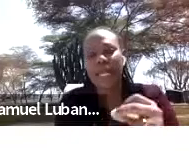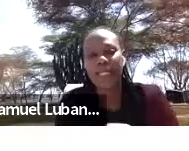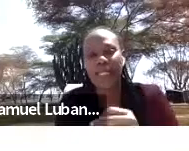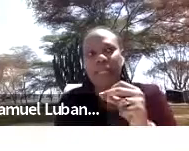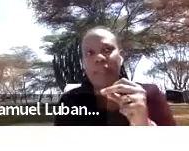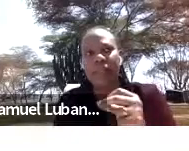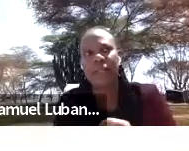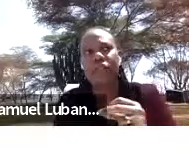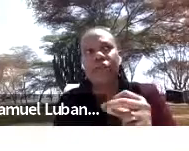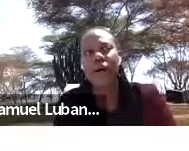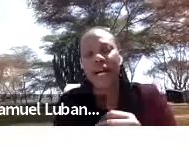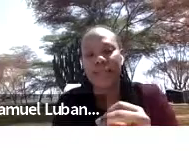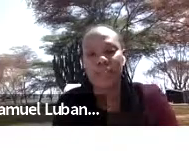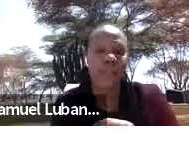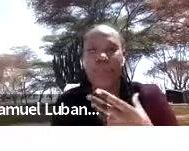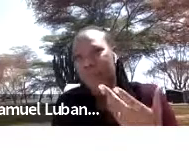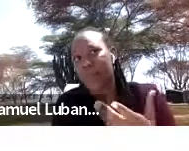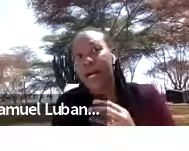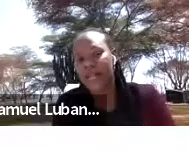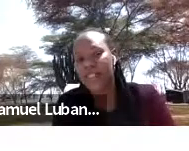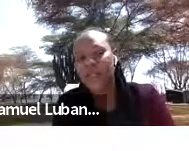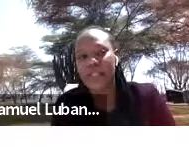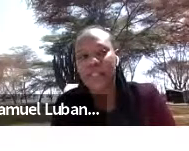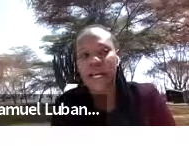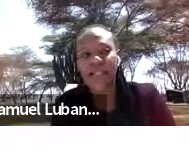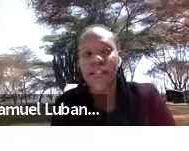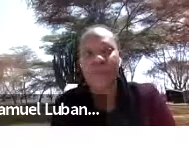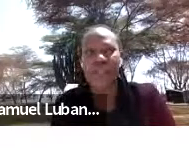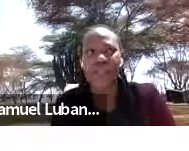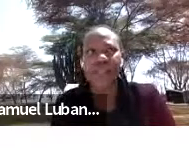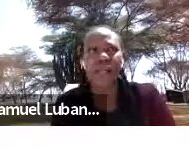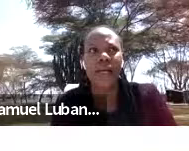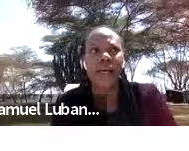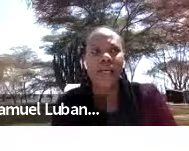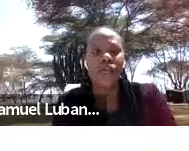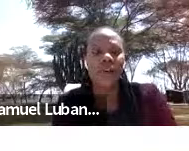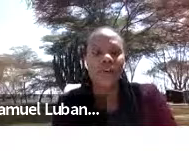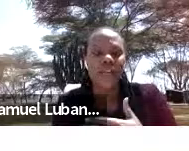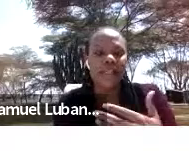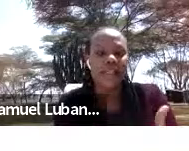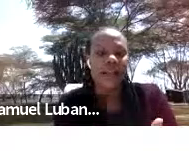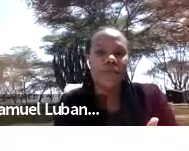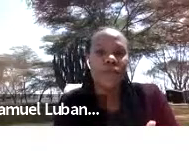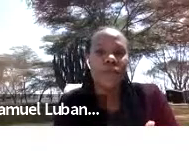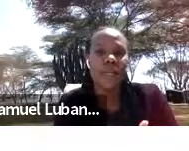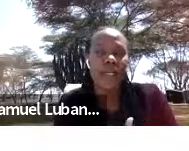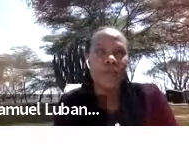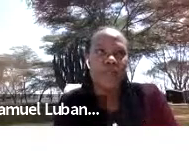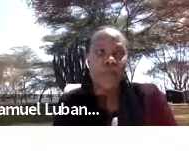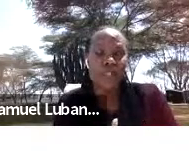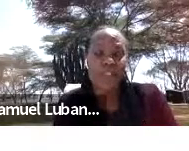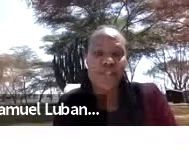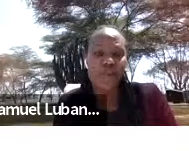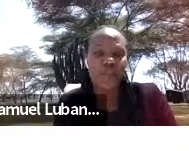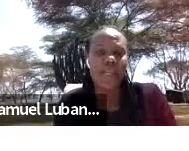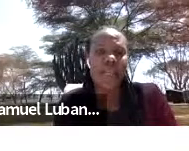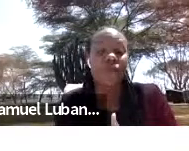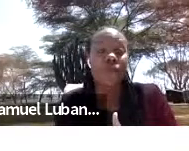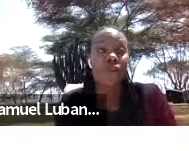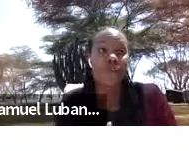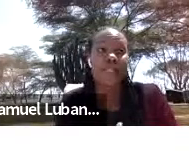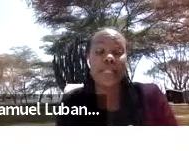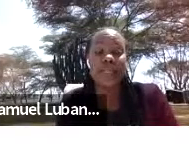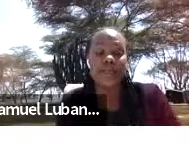problem that will end in his or her generation, well, her especially, her generation. It's to affect their full adult potential